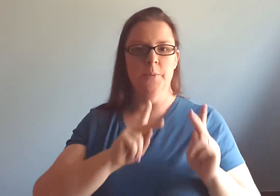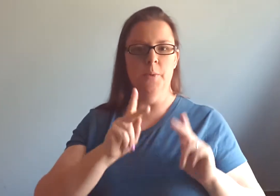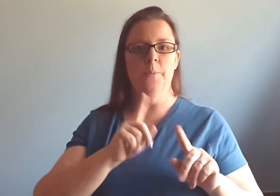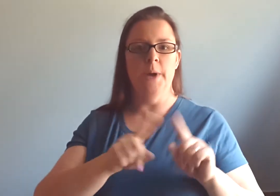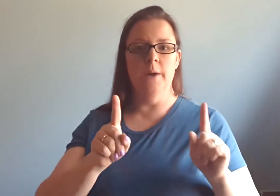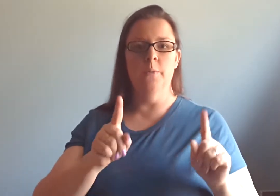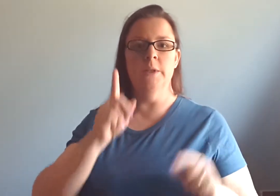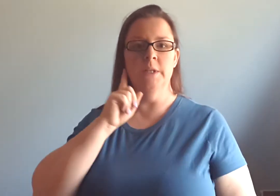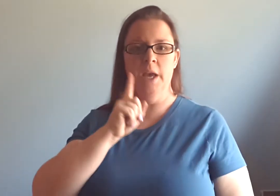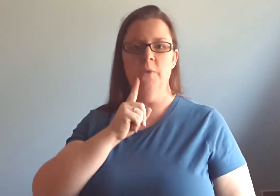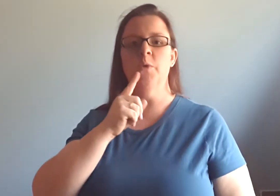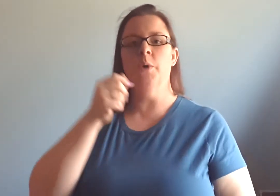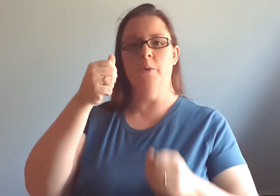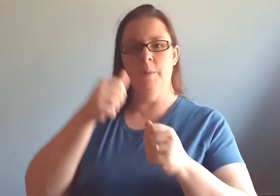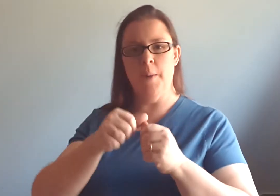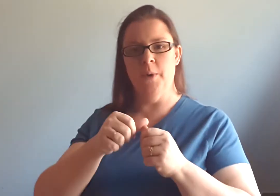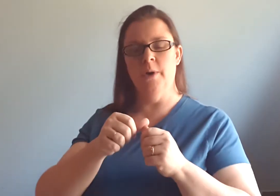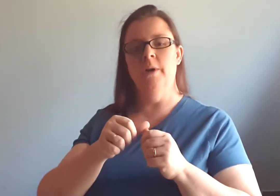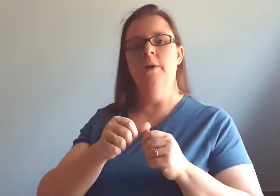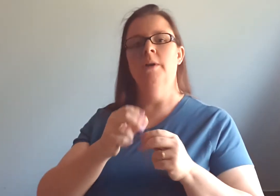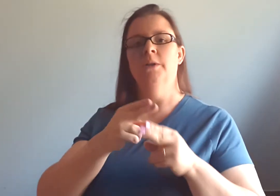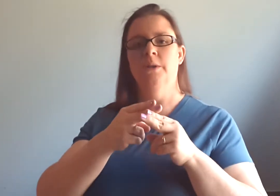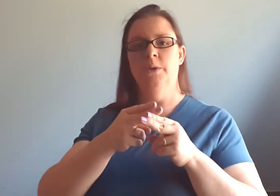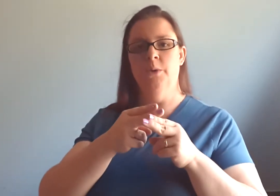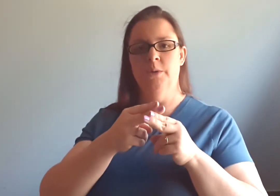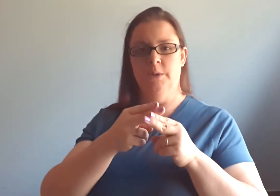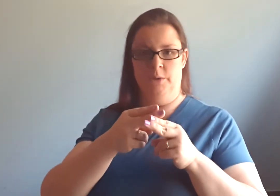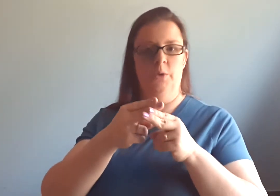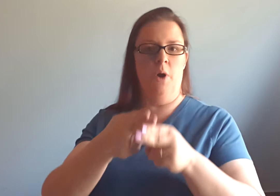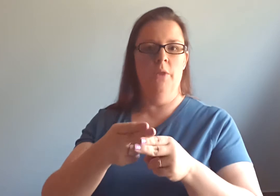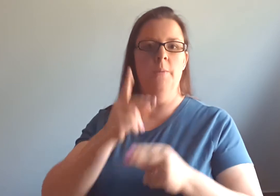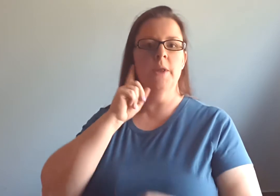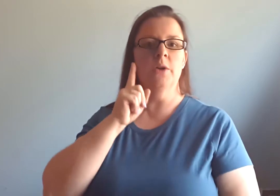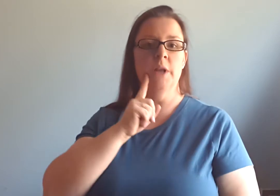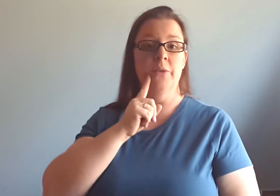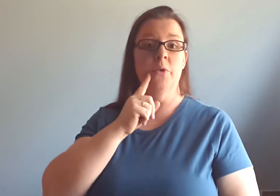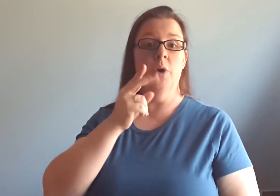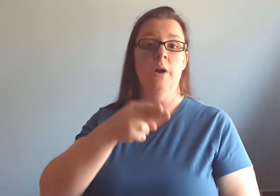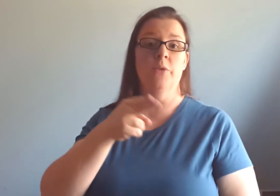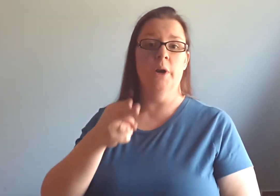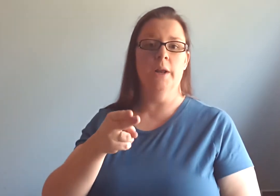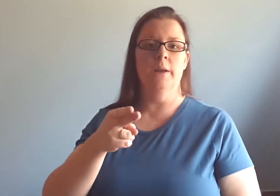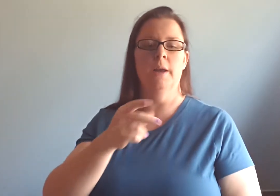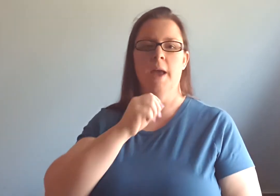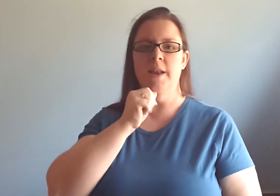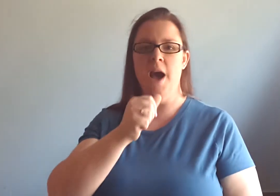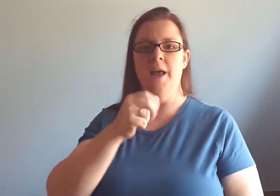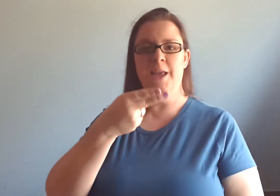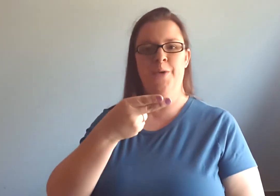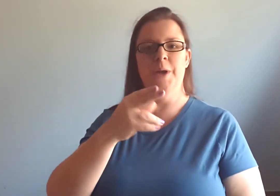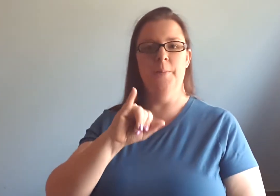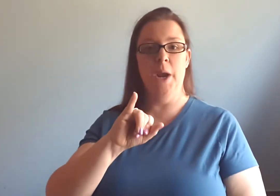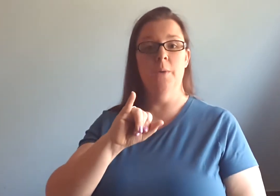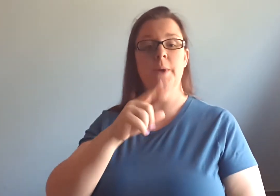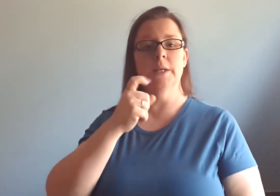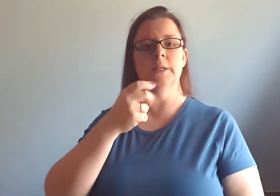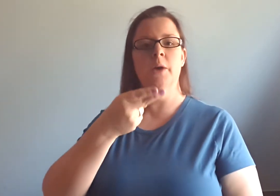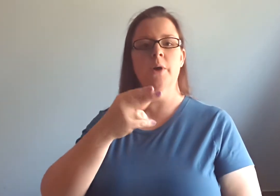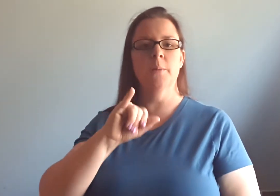people, but with deaf, you want to remember to call them either deaf or hard of hearing, and not hearing impaired, because hearing